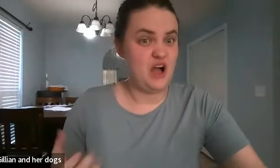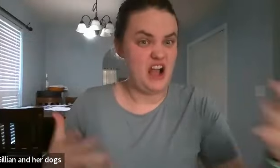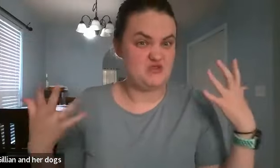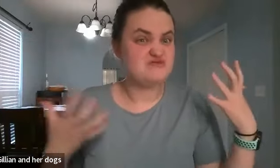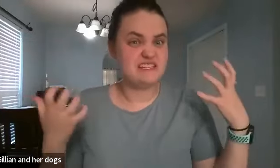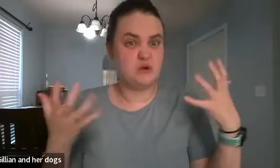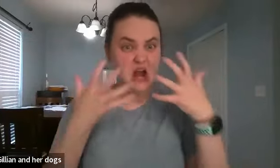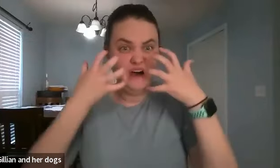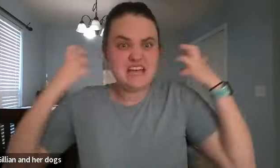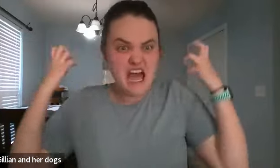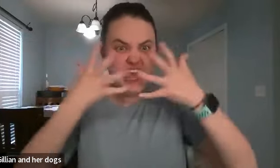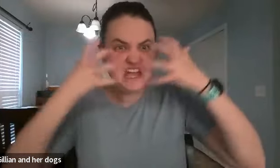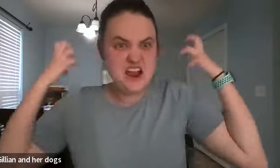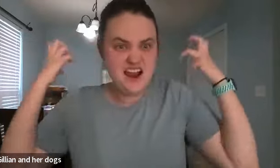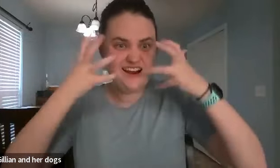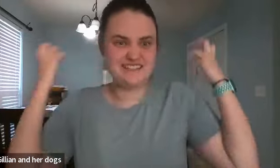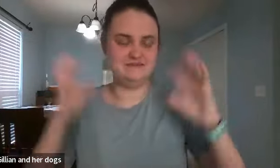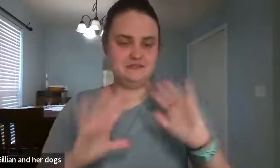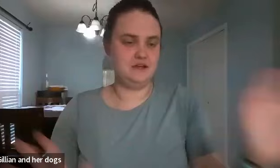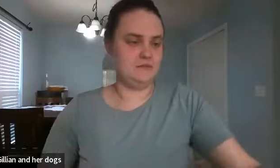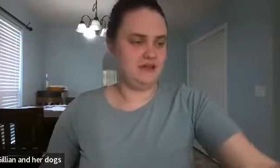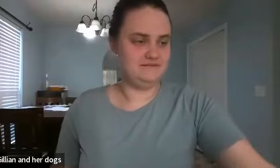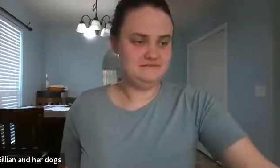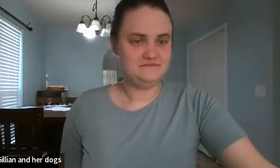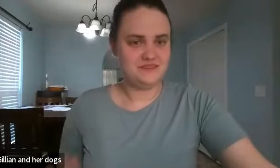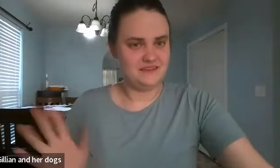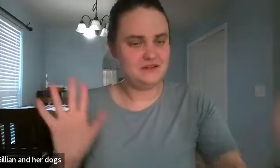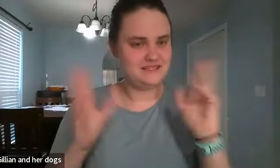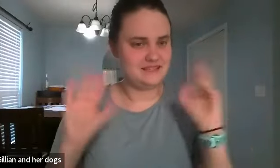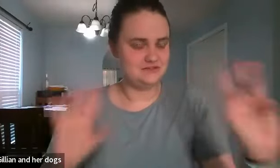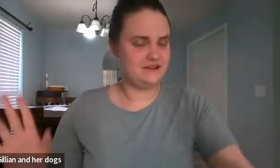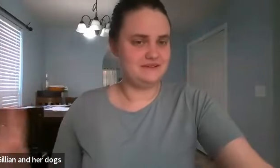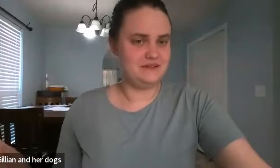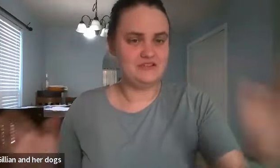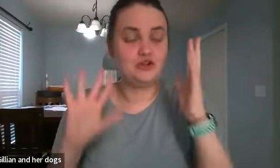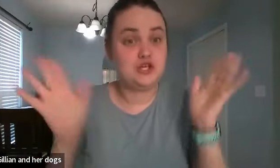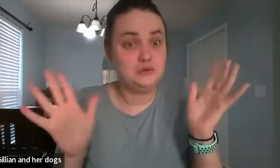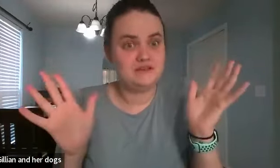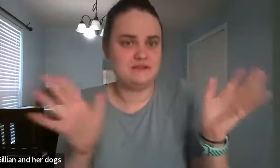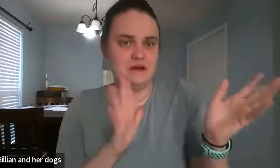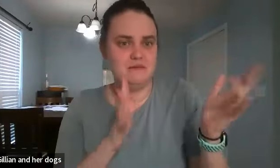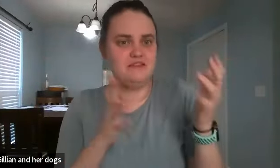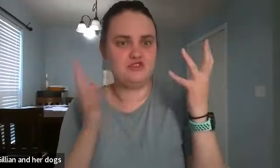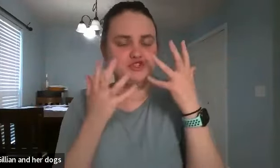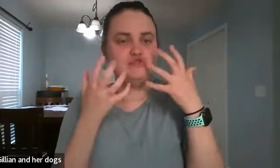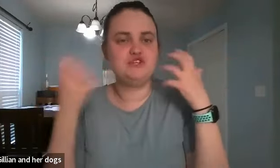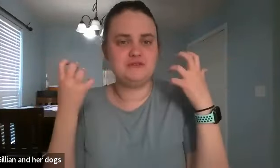all crazy going, tigers. And oh man, little kid signs are fun to me. They're cute is what I mean. They're so cute because they